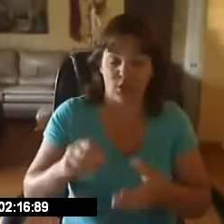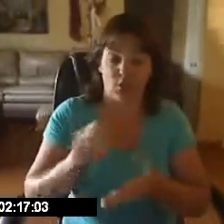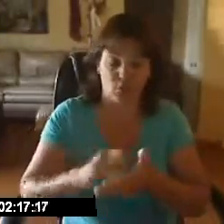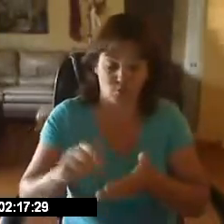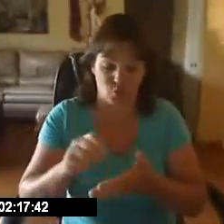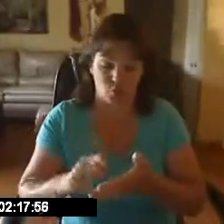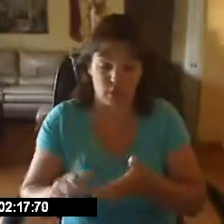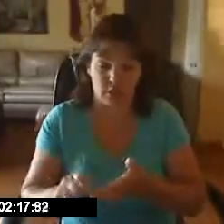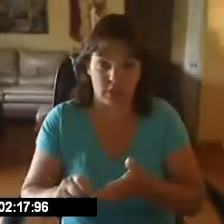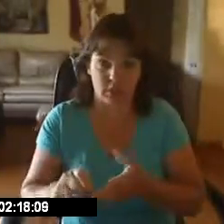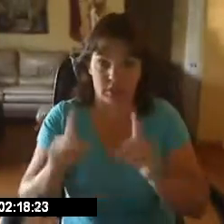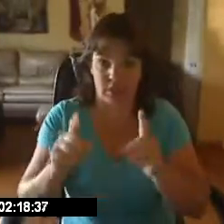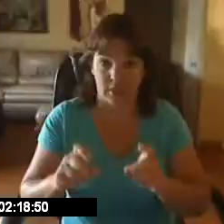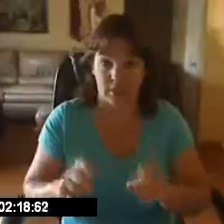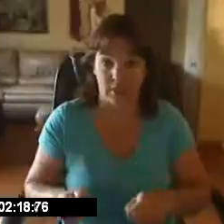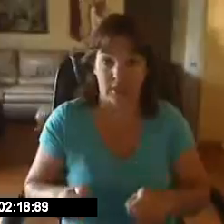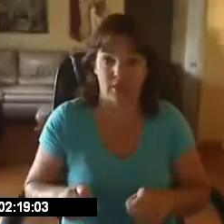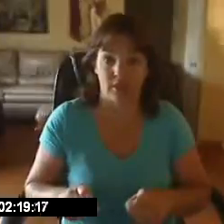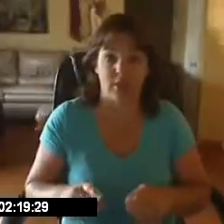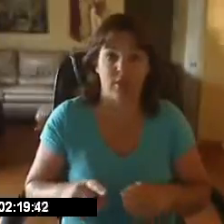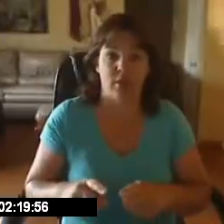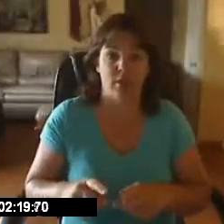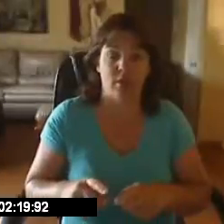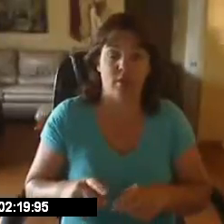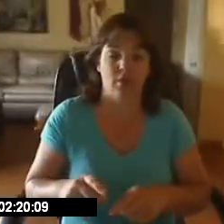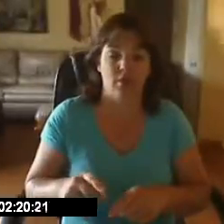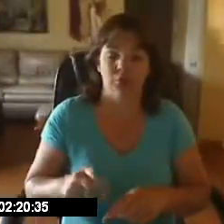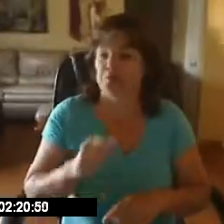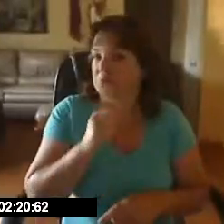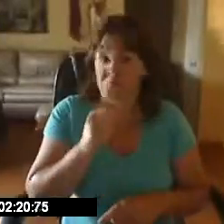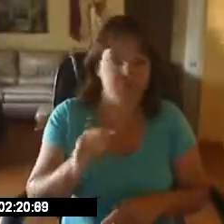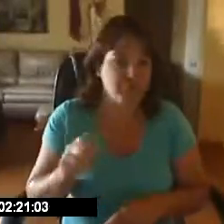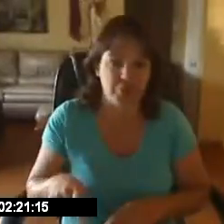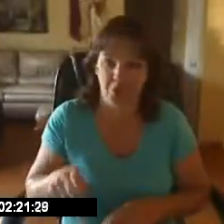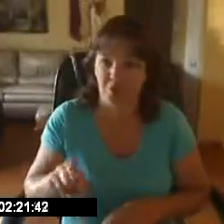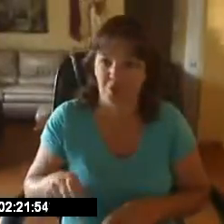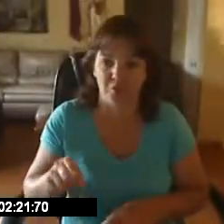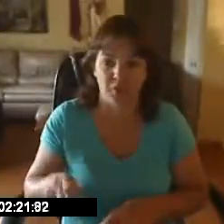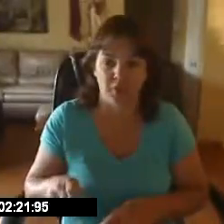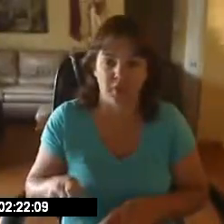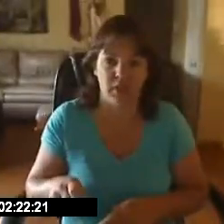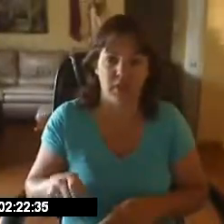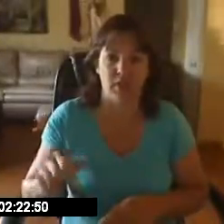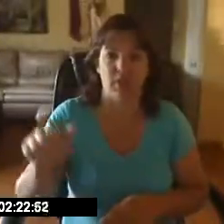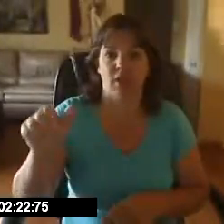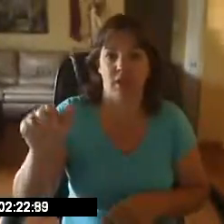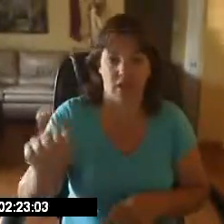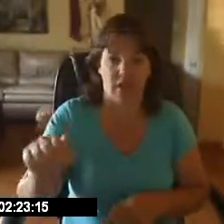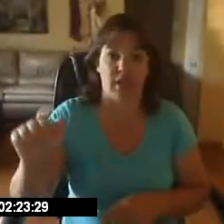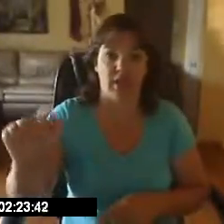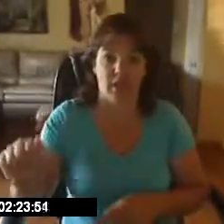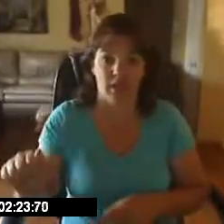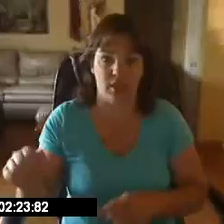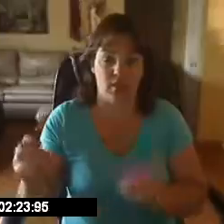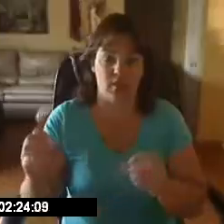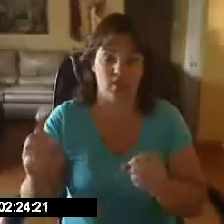associate's degree or a bachelor's degree. It is possible for you to pay the